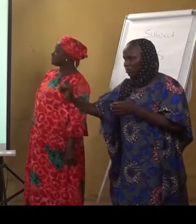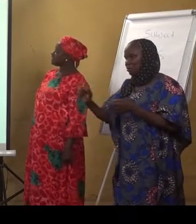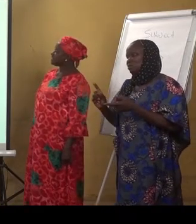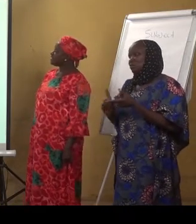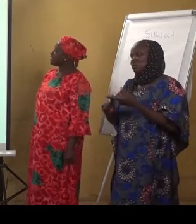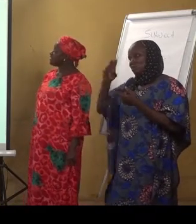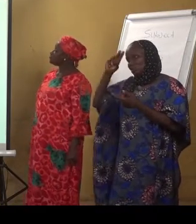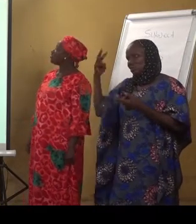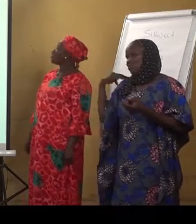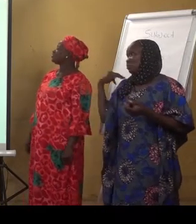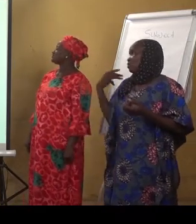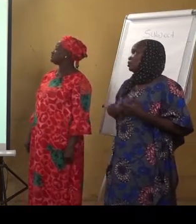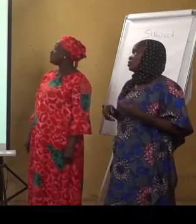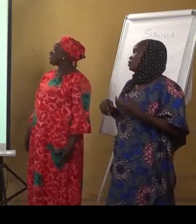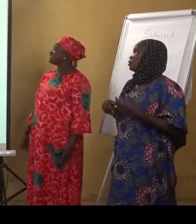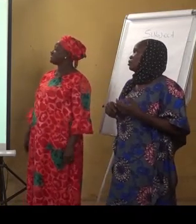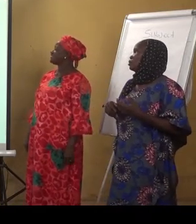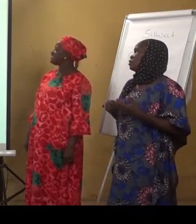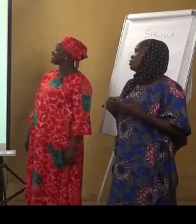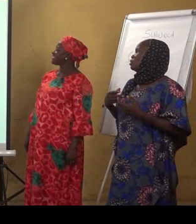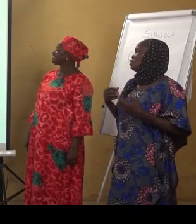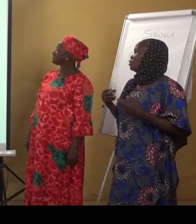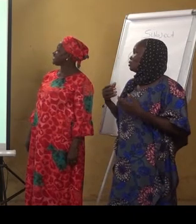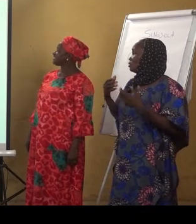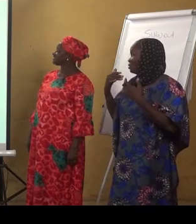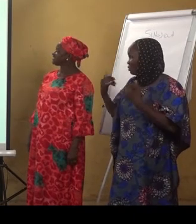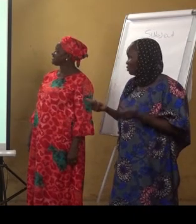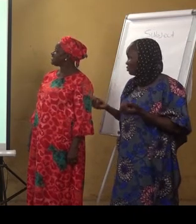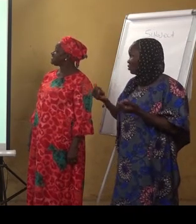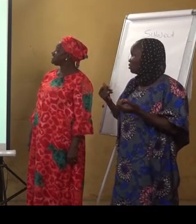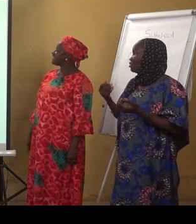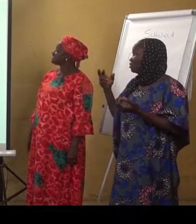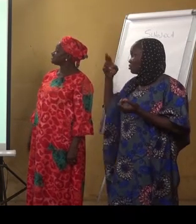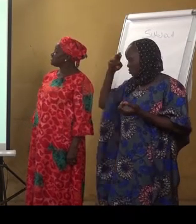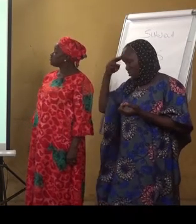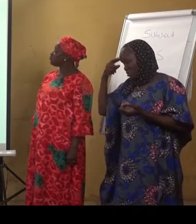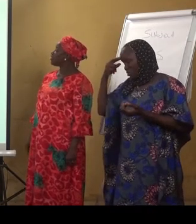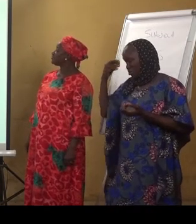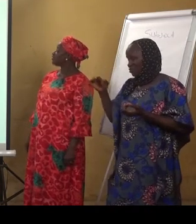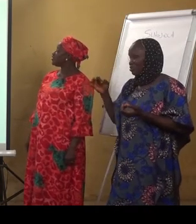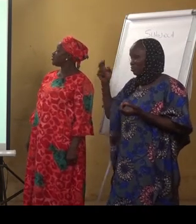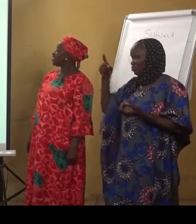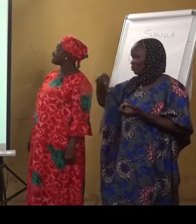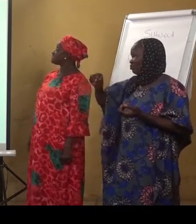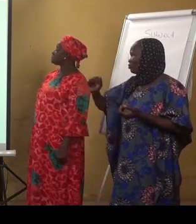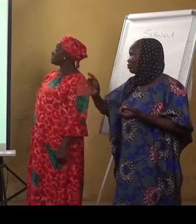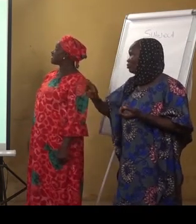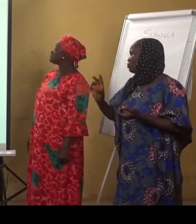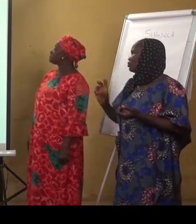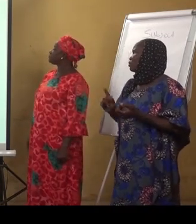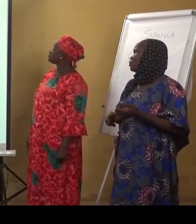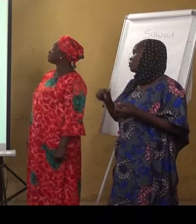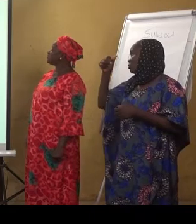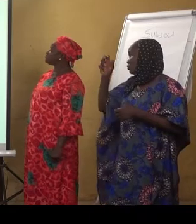Now, he, Paul, where did he write, as I've earlier said? That is, he, Paul, wanted to make